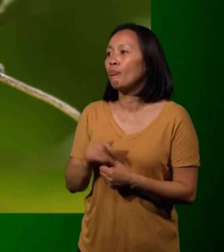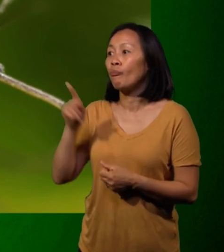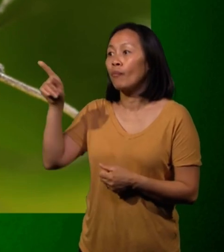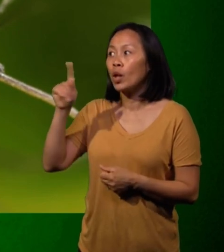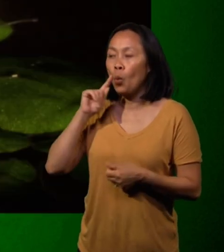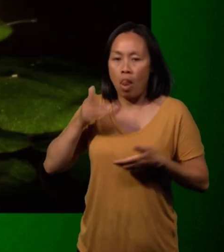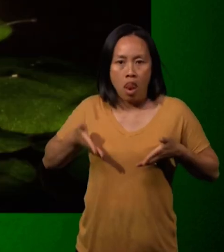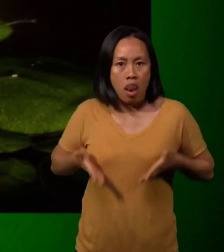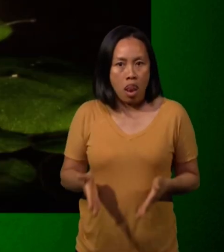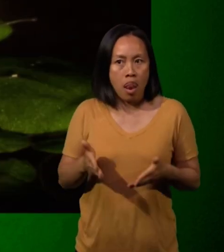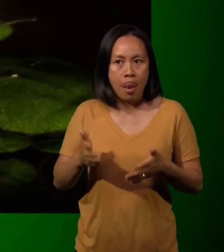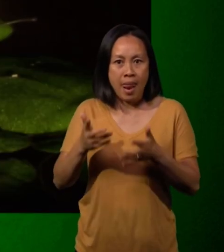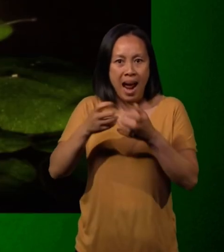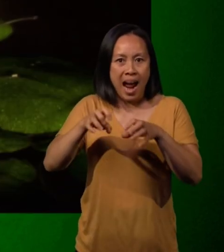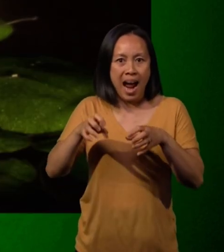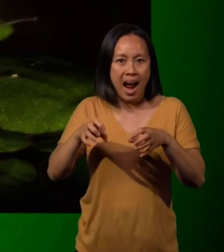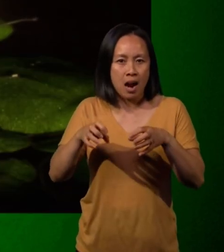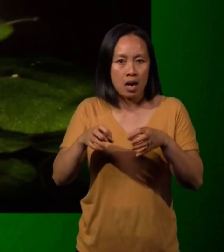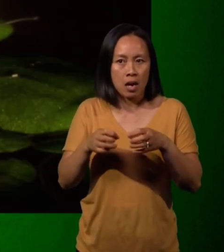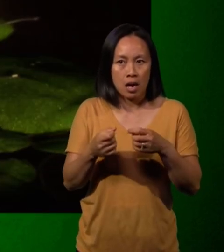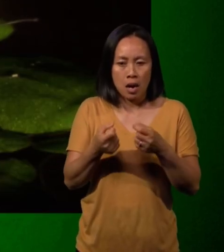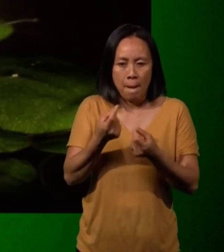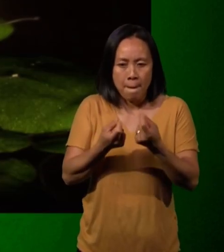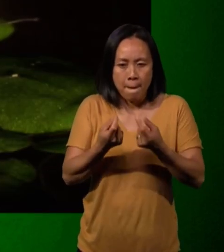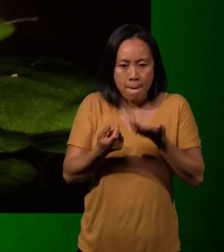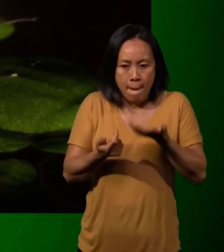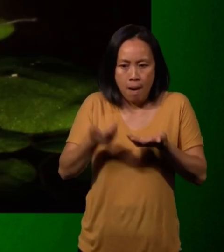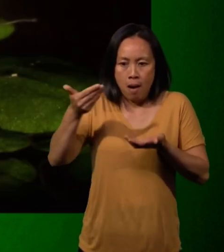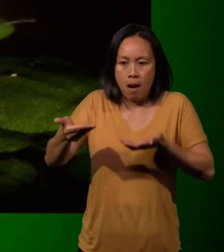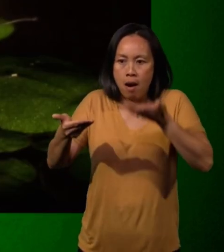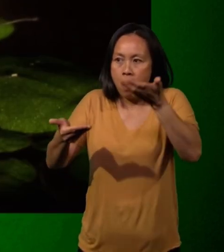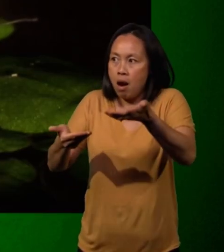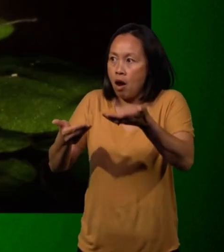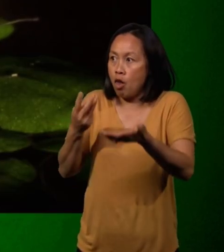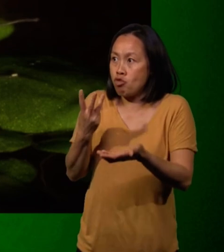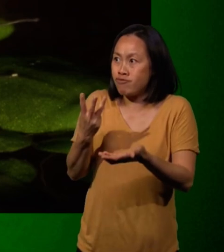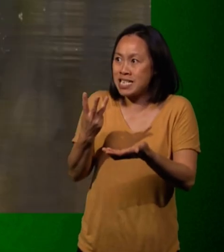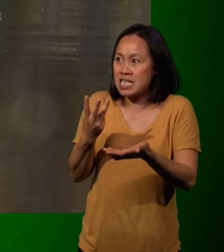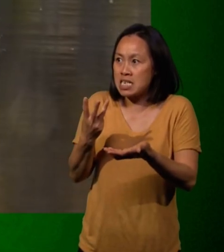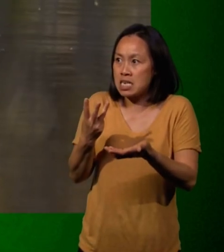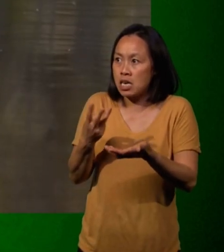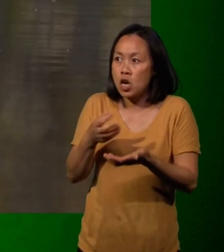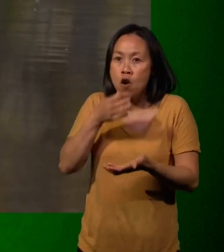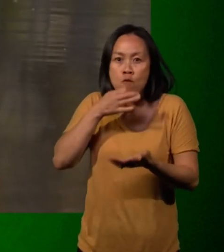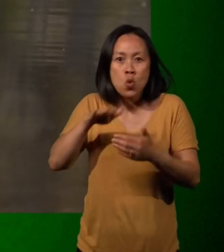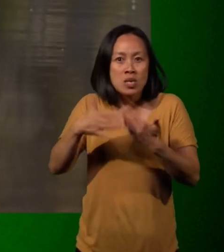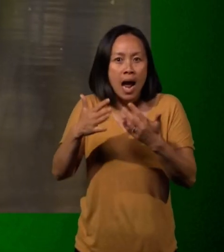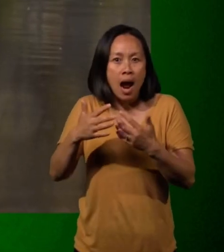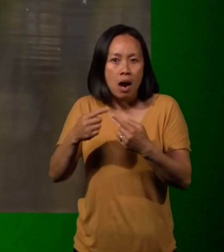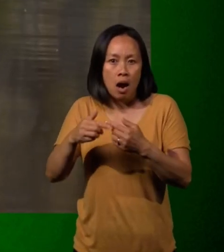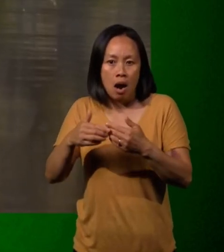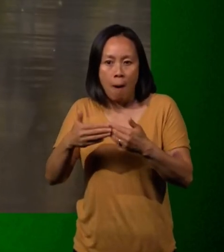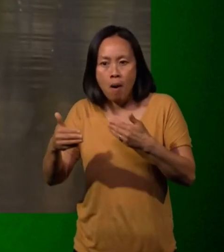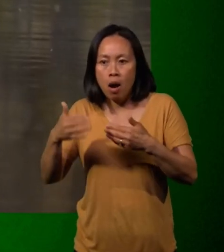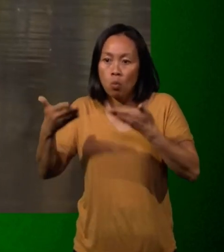She will lay 3 rafts of eggs a few days apart. And in doing so,